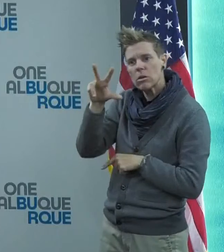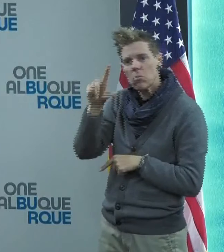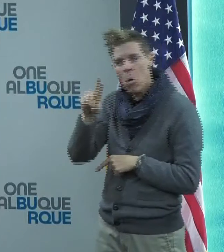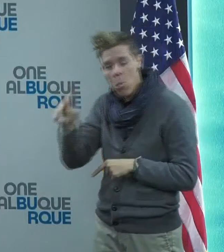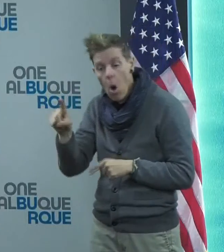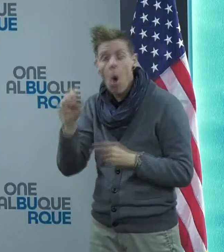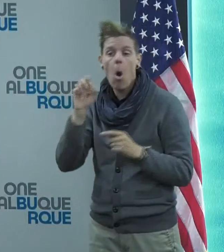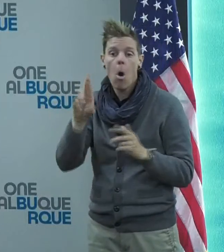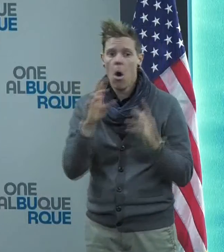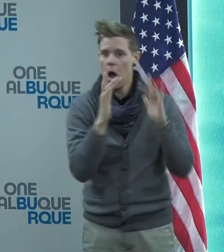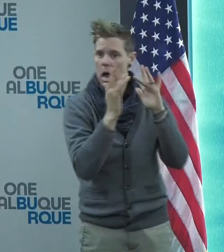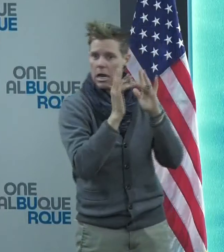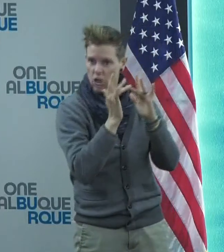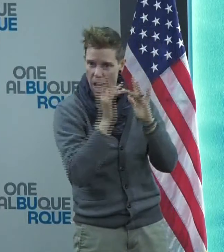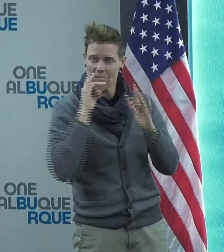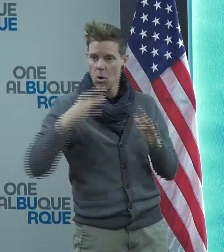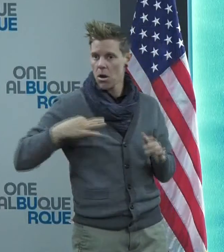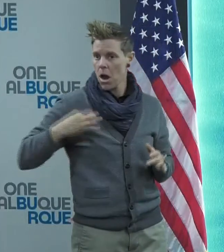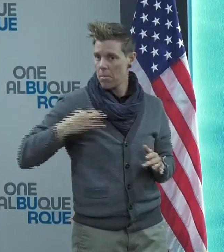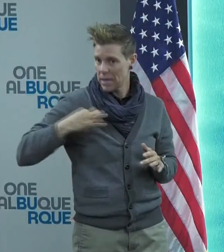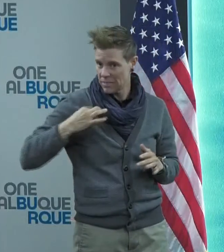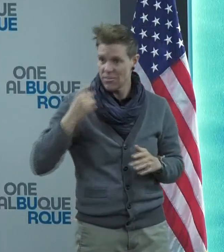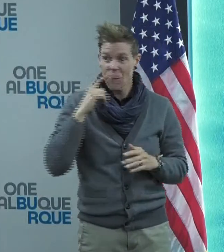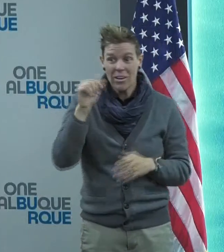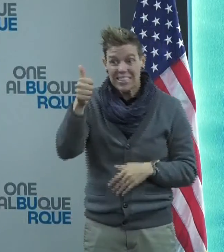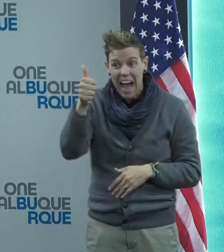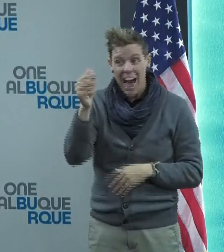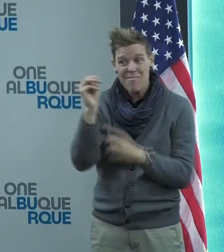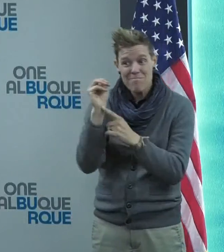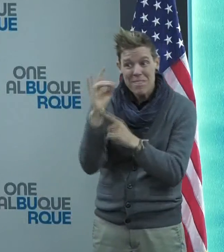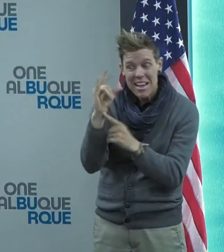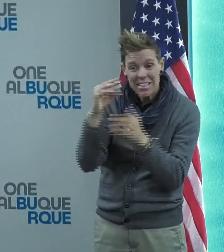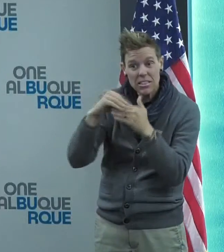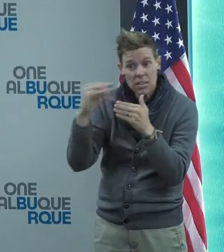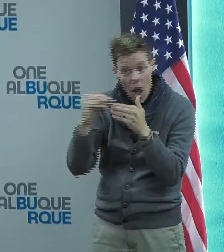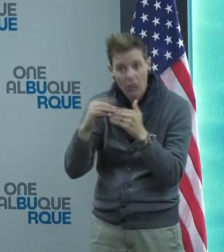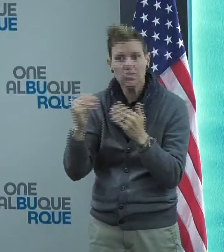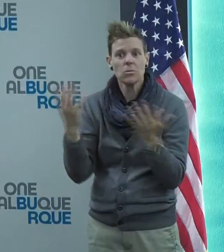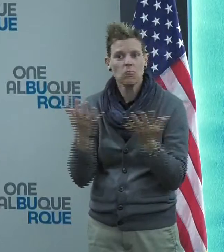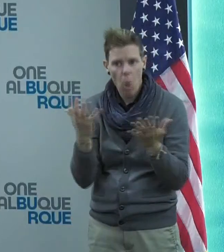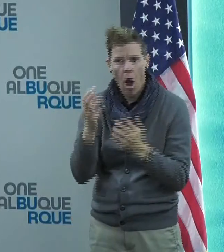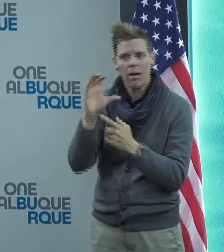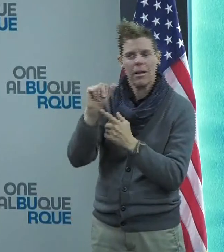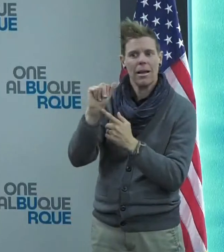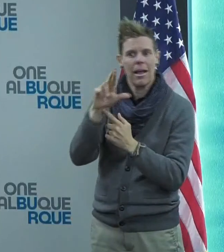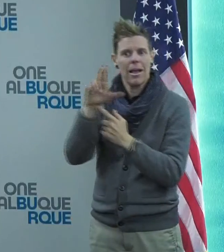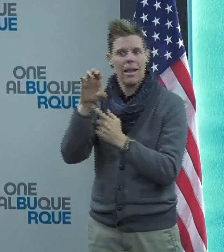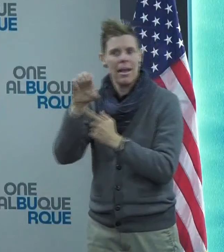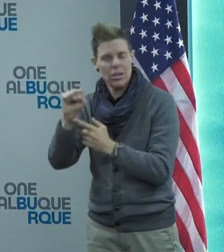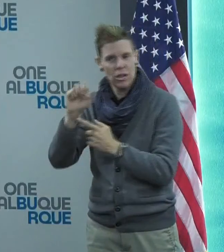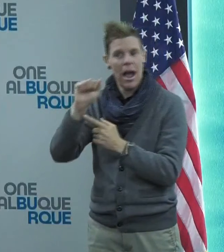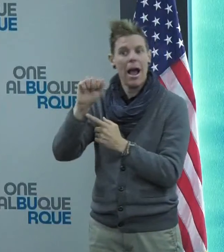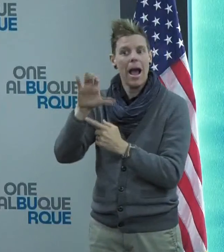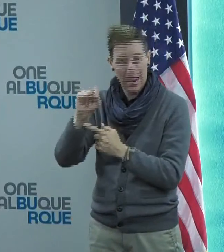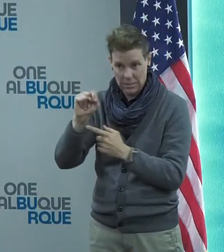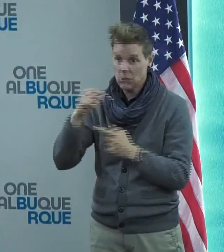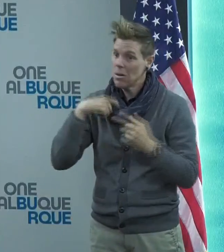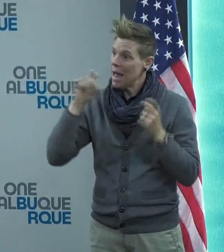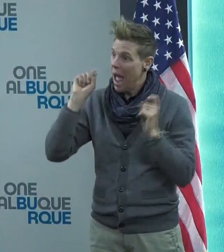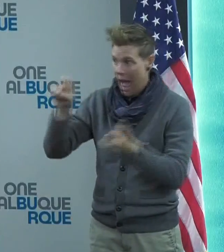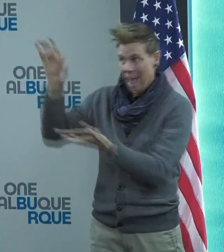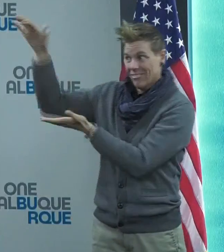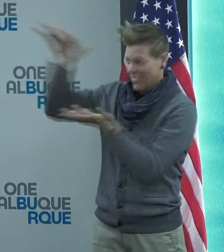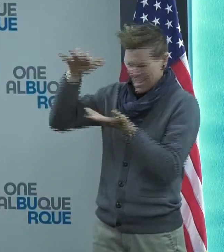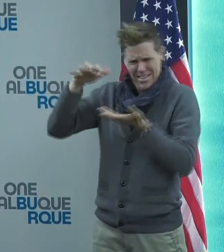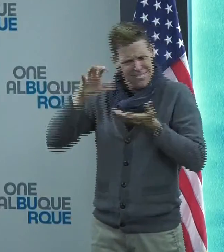million. Now, this is part of the CARES Act. It's part of our relief. We're going to get all this out the door before New Year's. And we